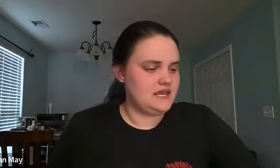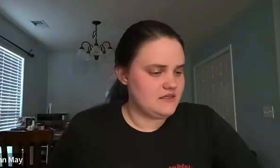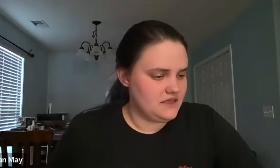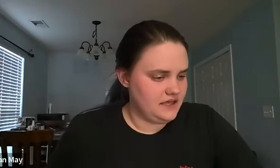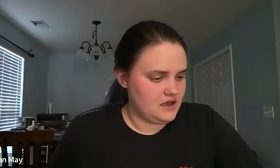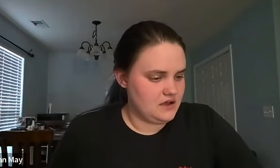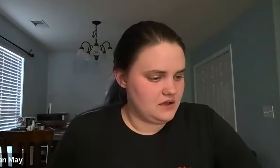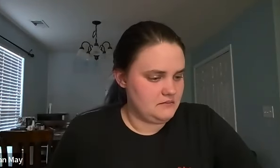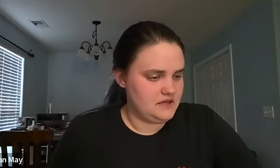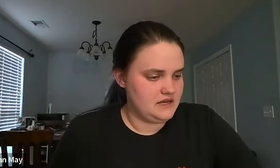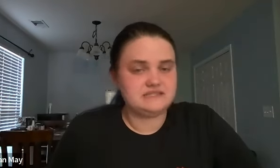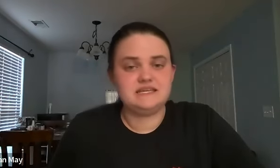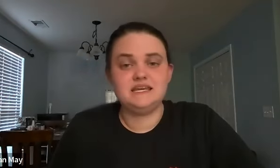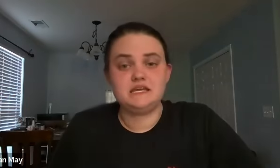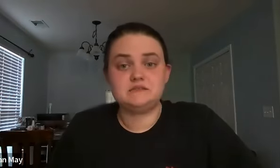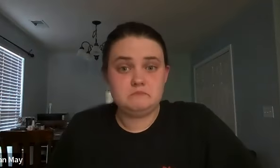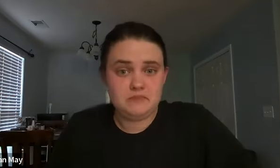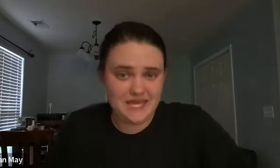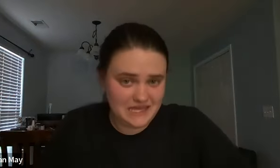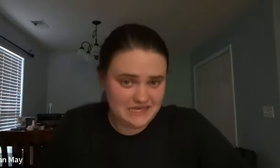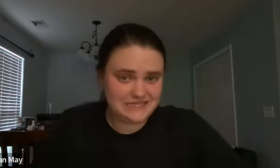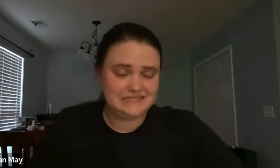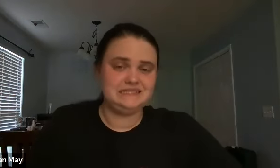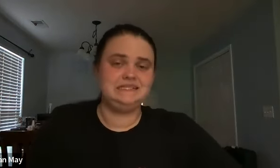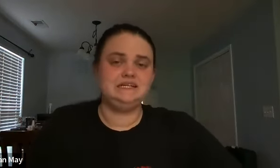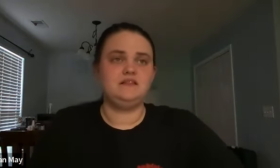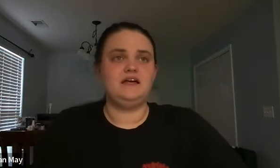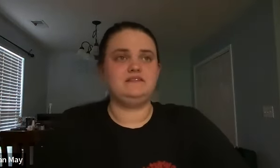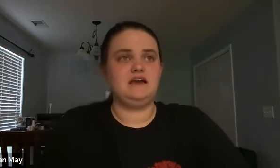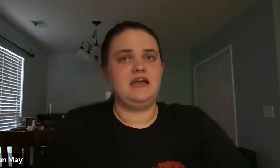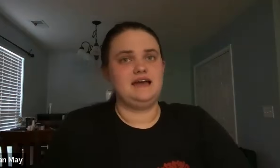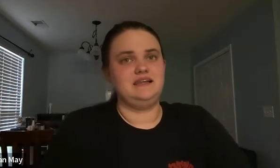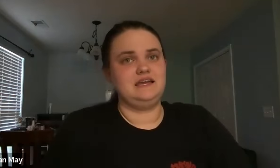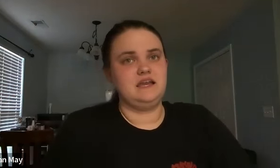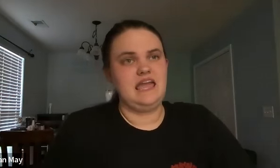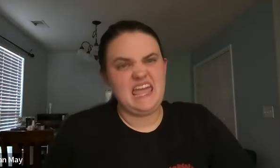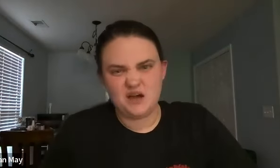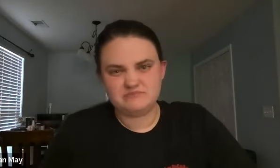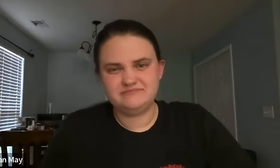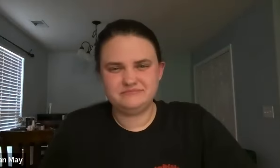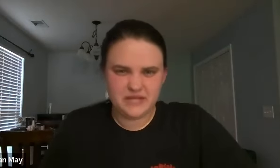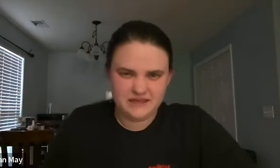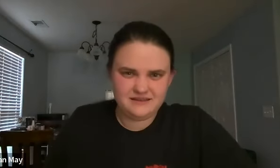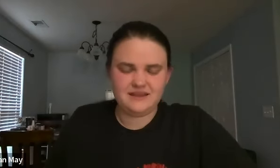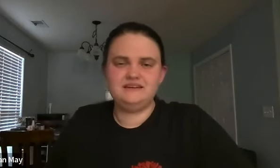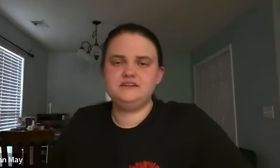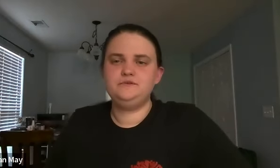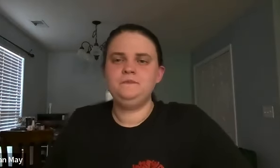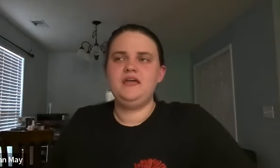then the next thing is pig. Like I had like ham, pig kind of deal.